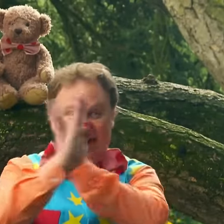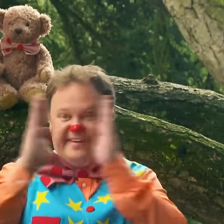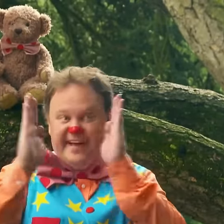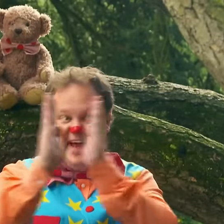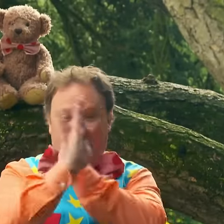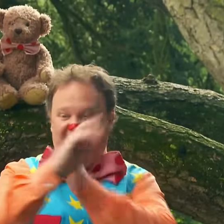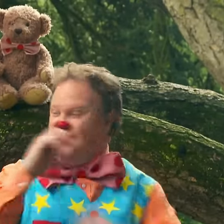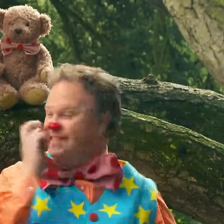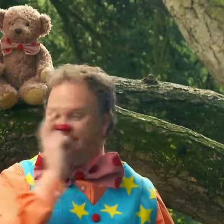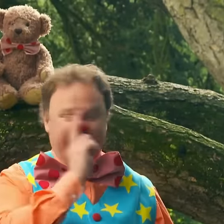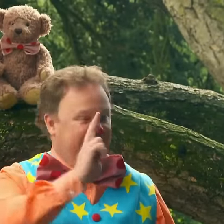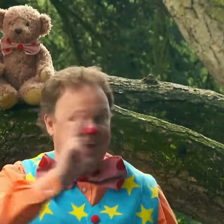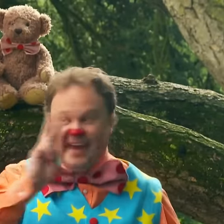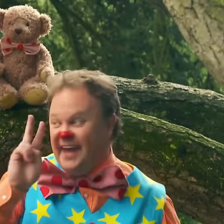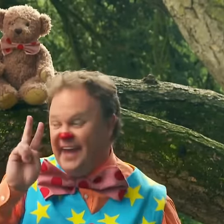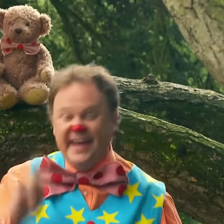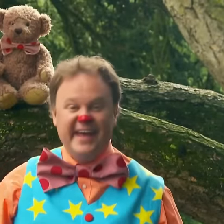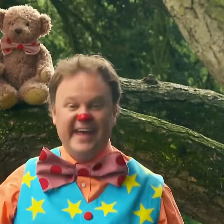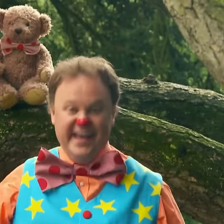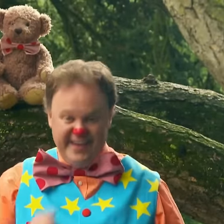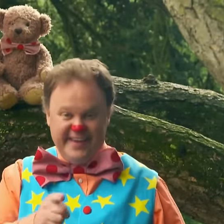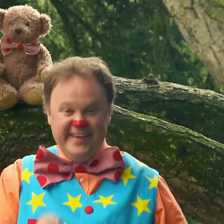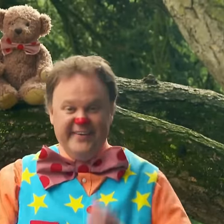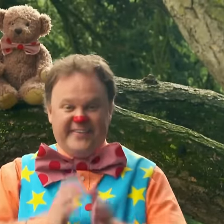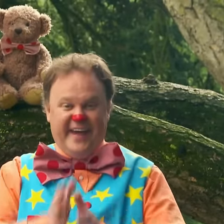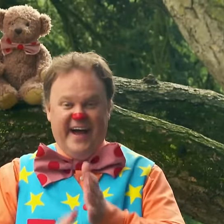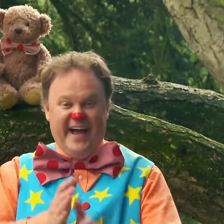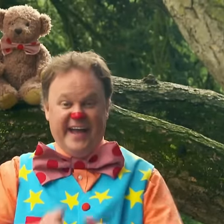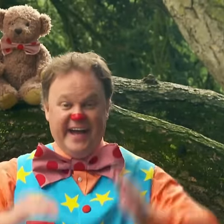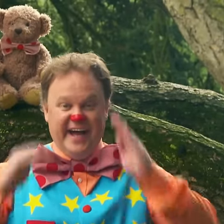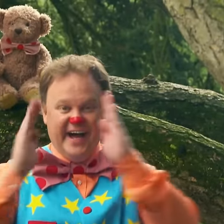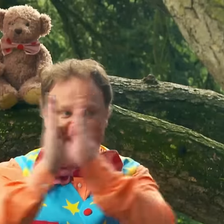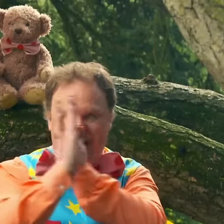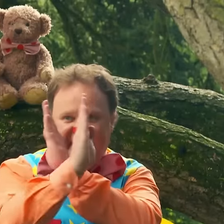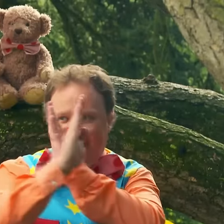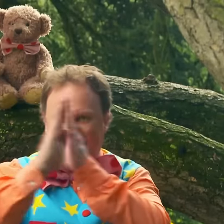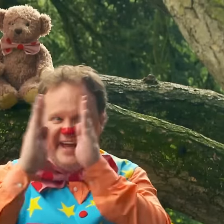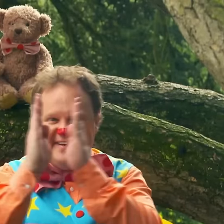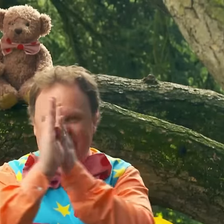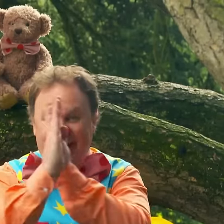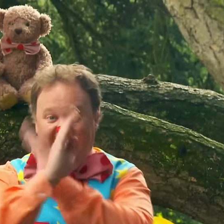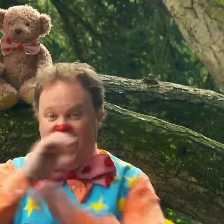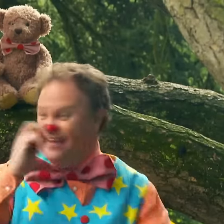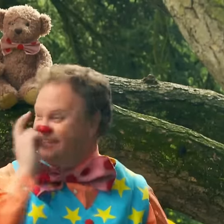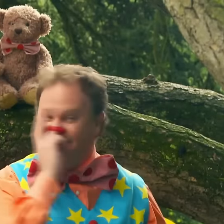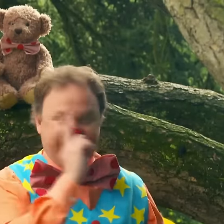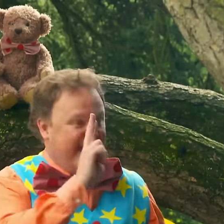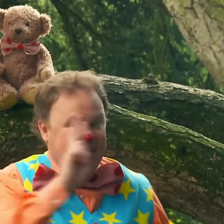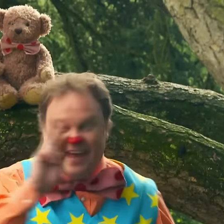Hide and seek. You sign hide and seek.